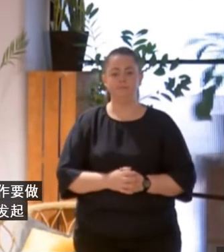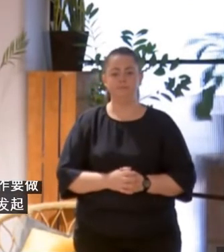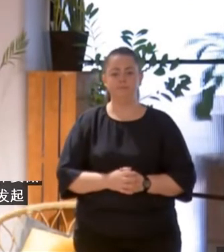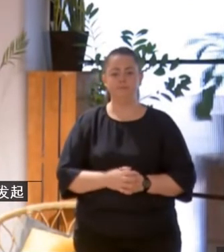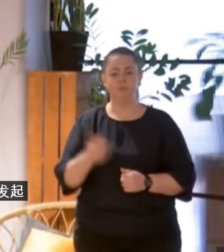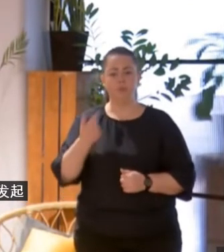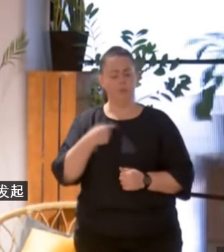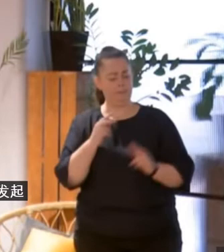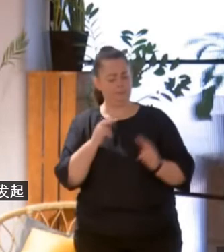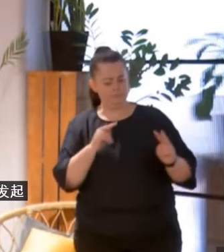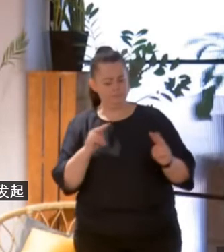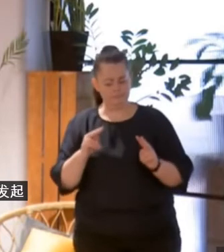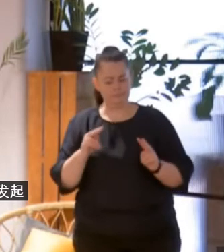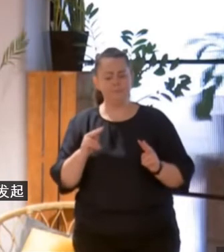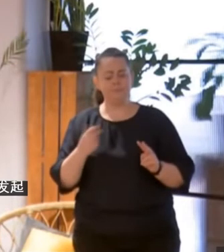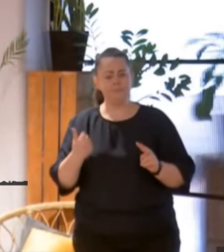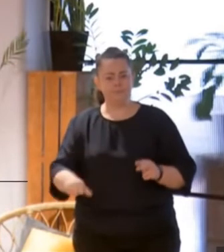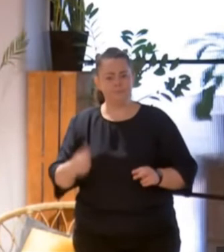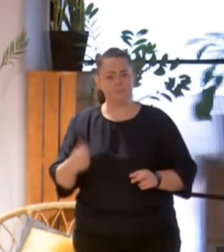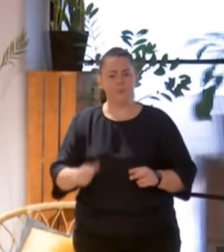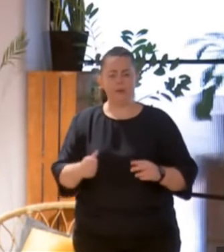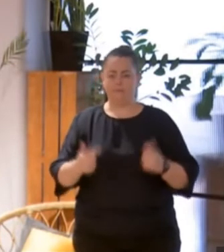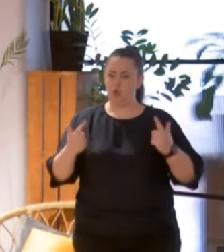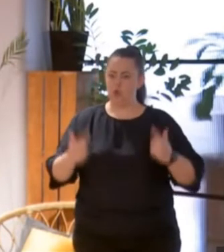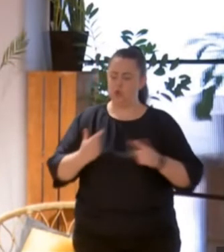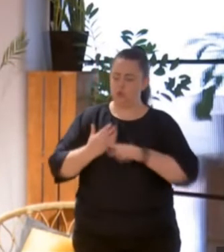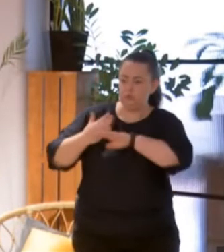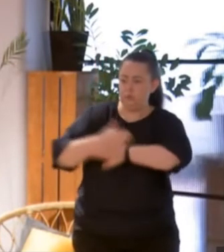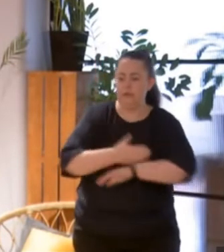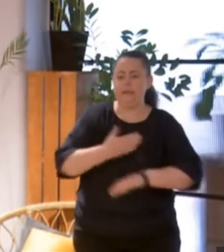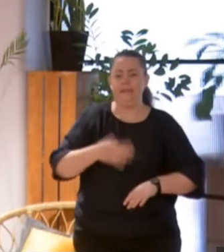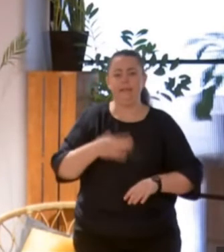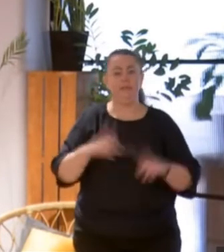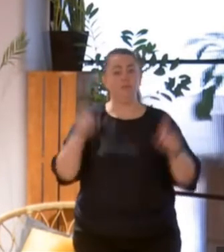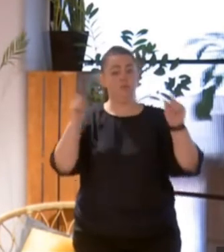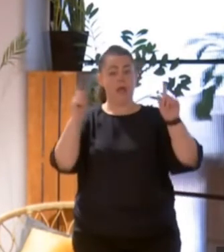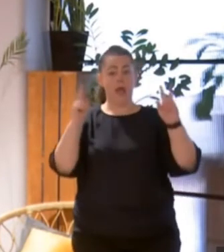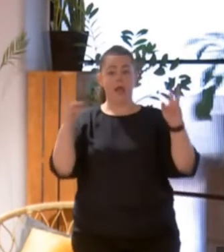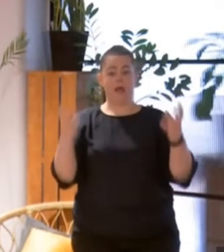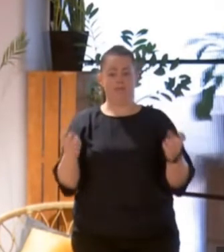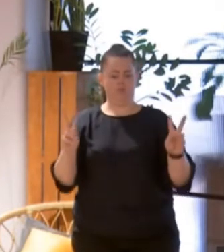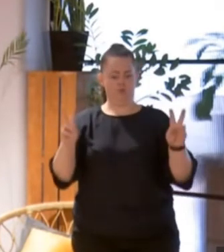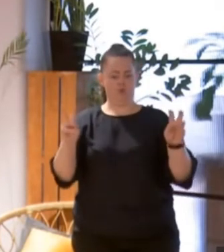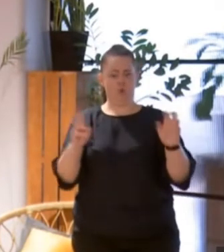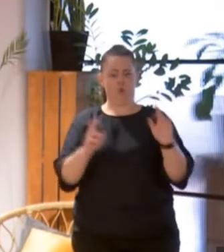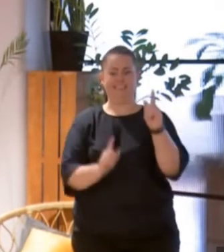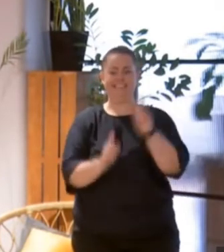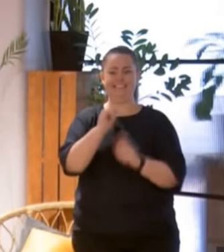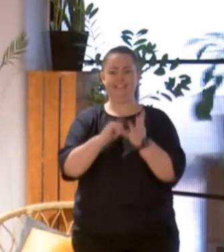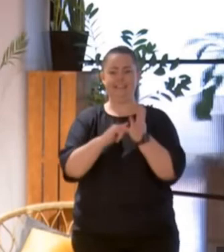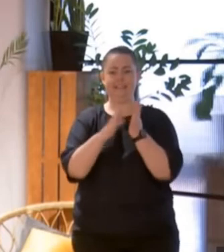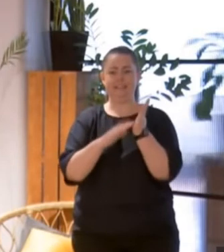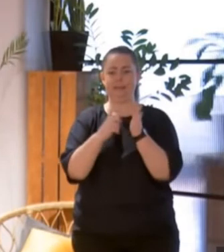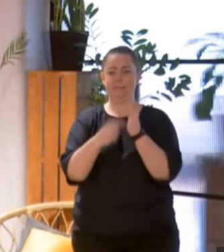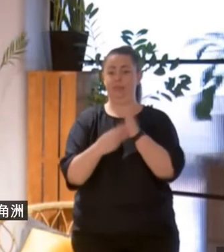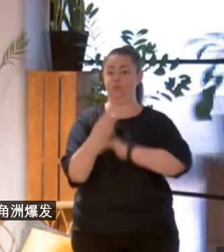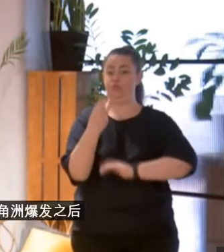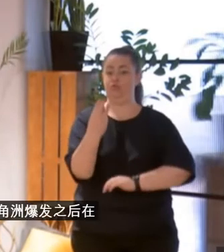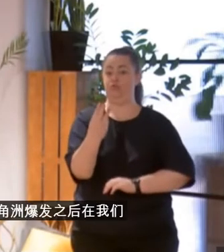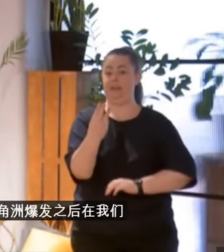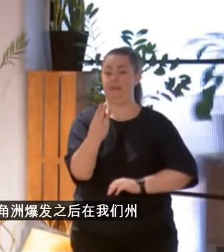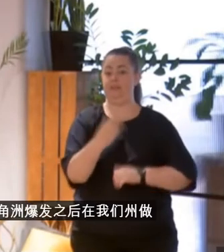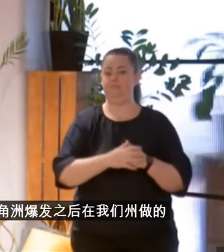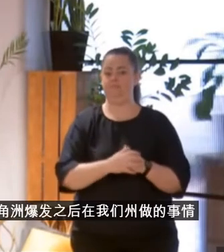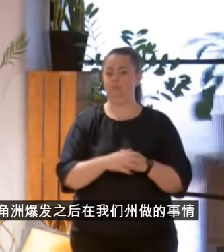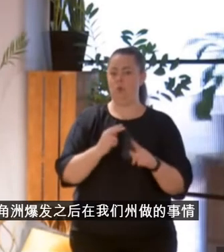launched the Sydney Summit number 3. And when something works, you keep doing it. That's exactly what we're doing here in